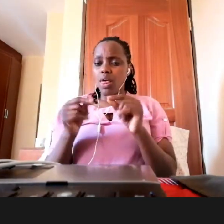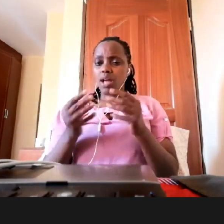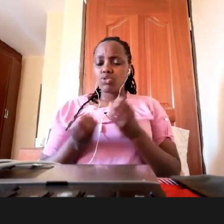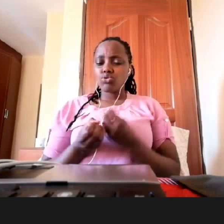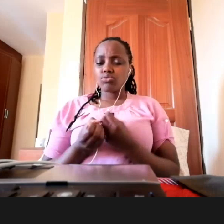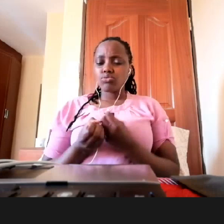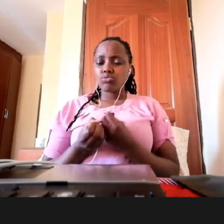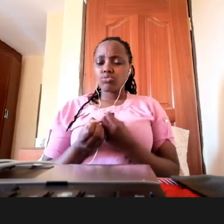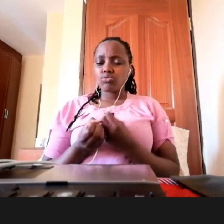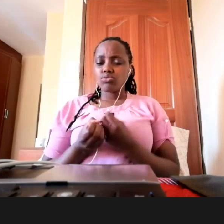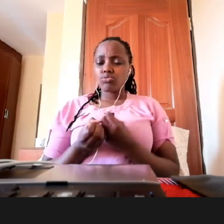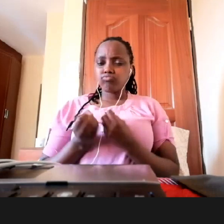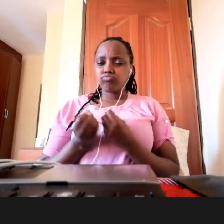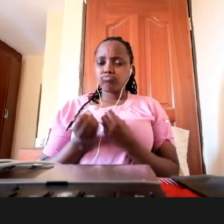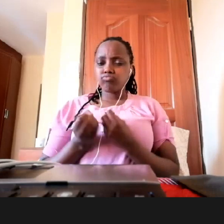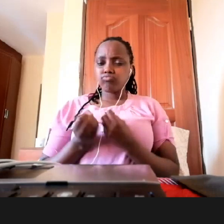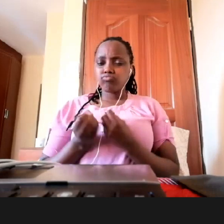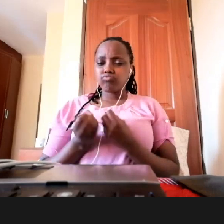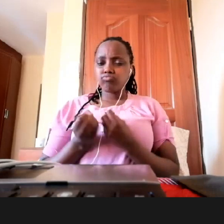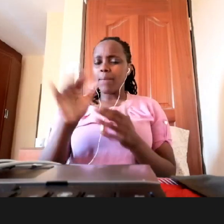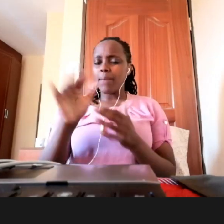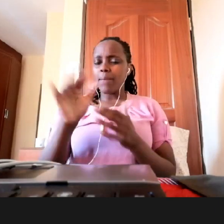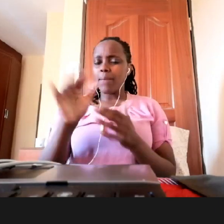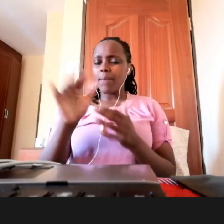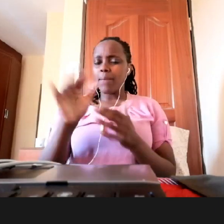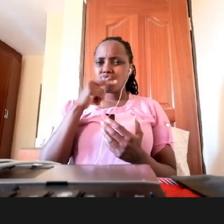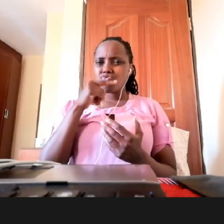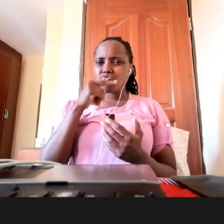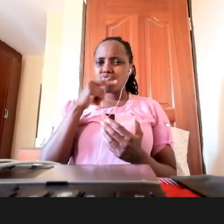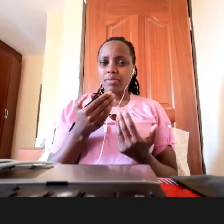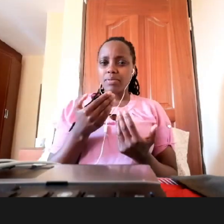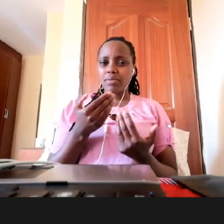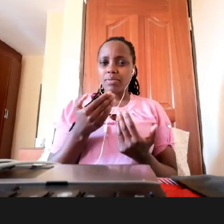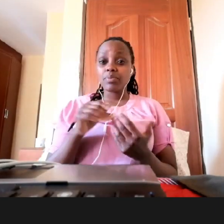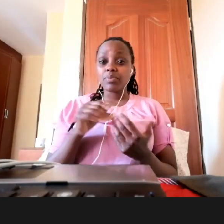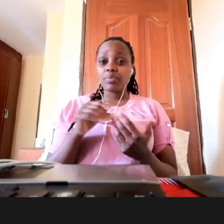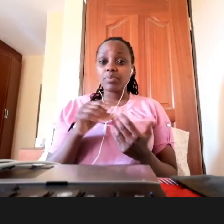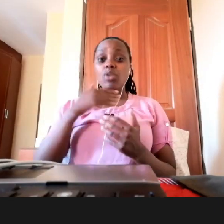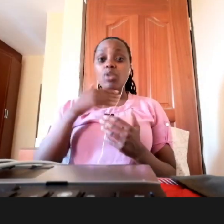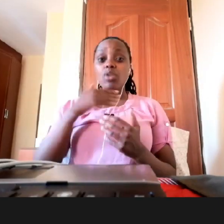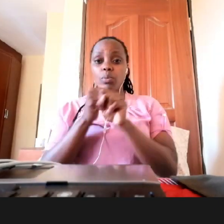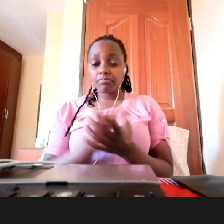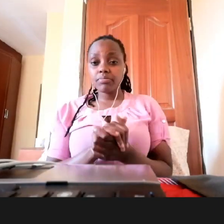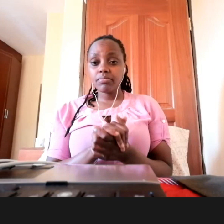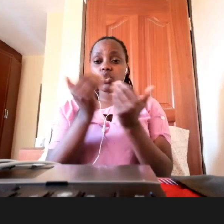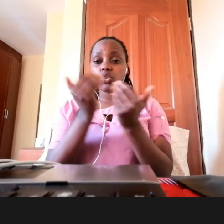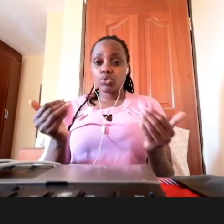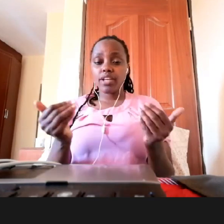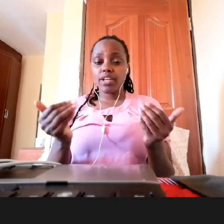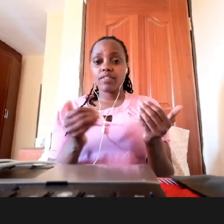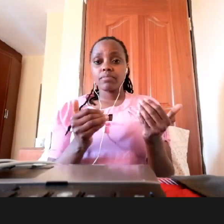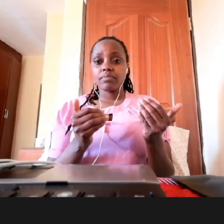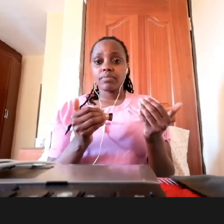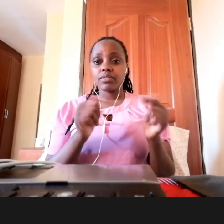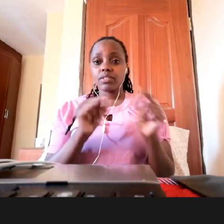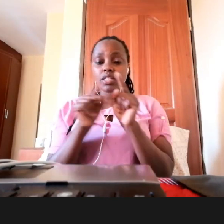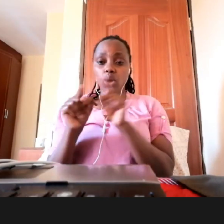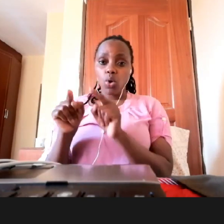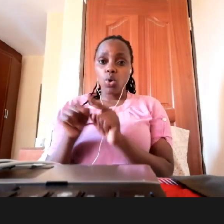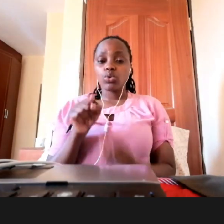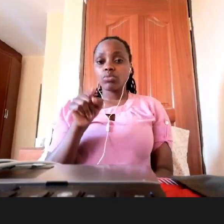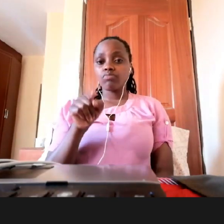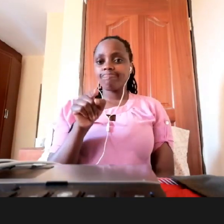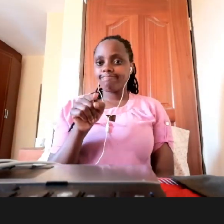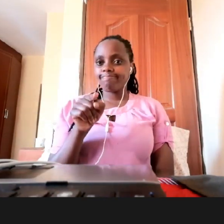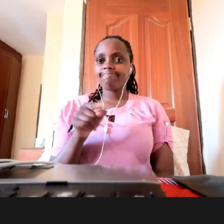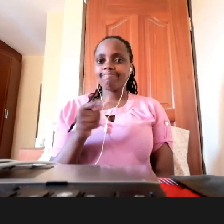express their views in that way? So we wanted to keep the authenticity of children's vocabulary as much as